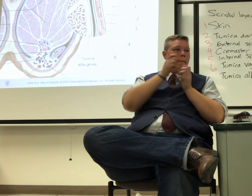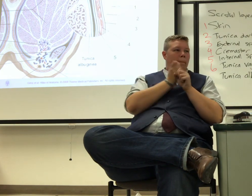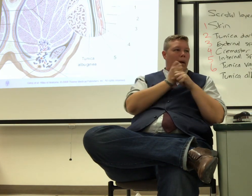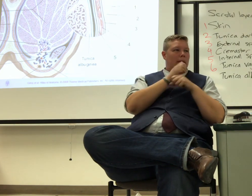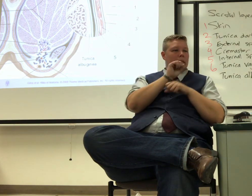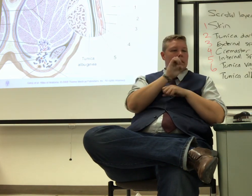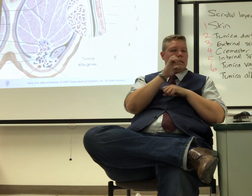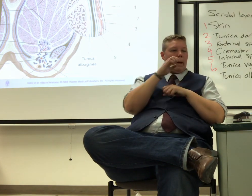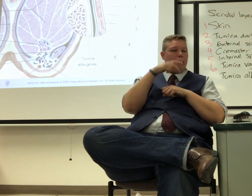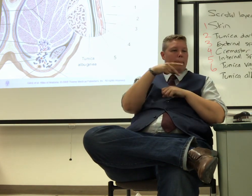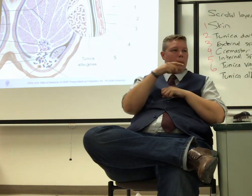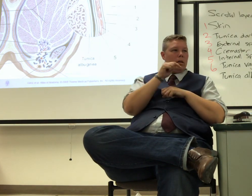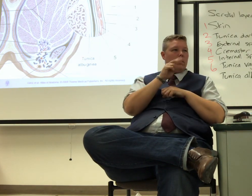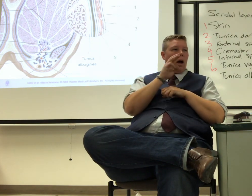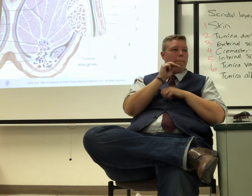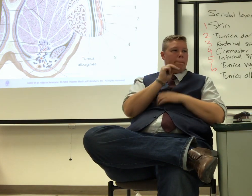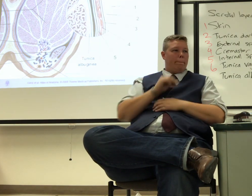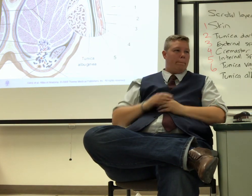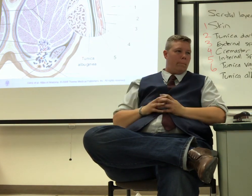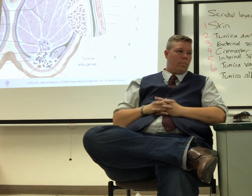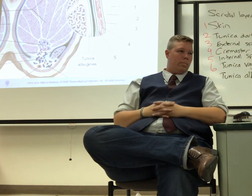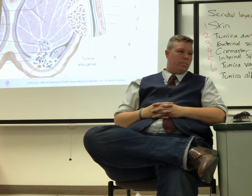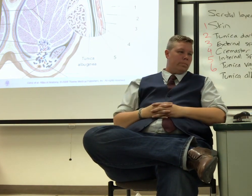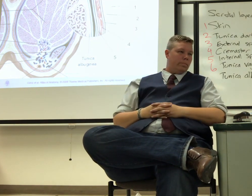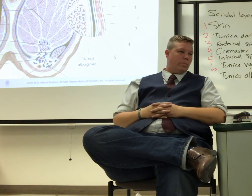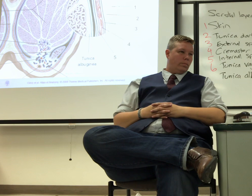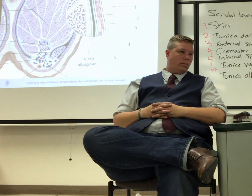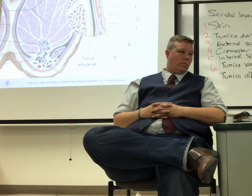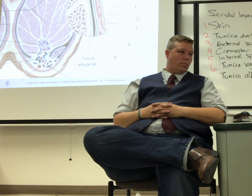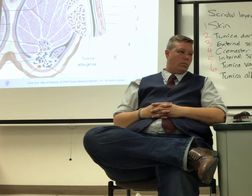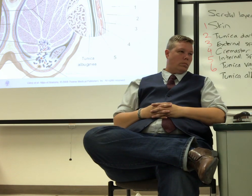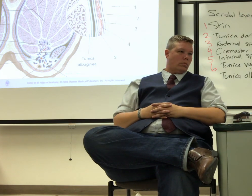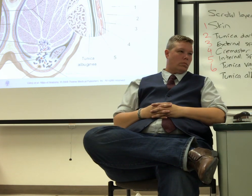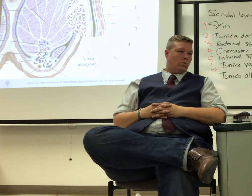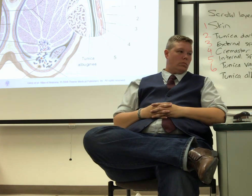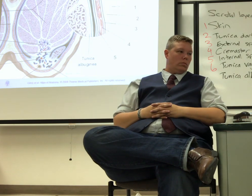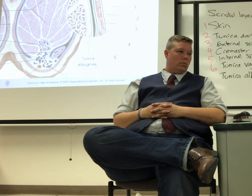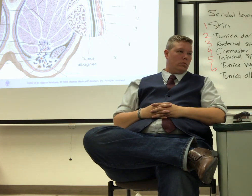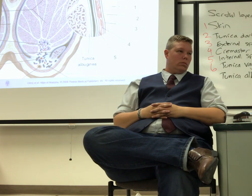The septum create